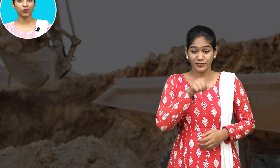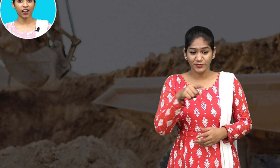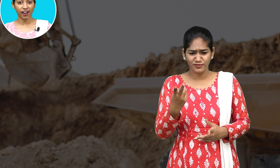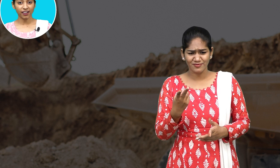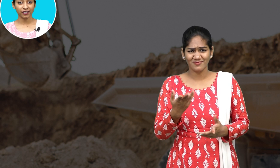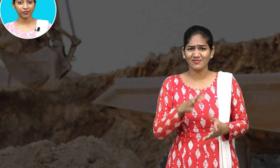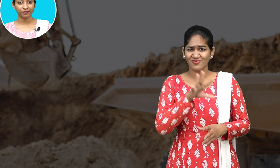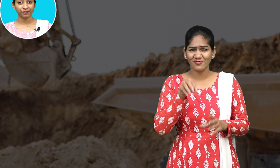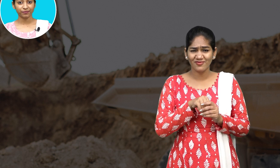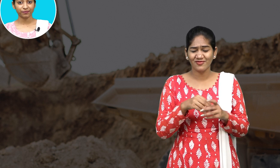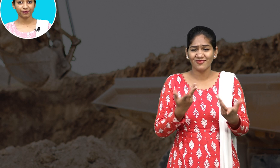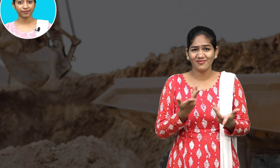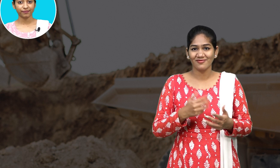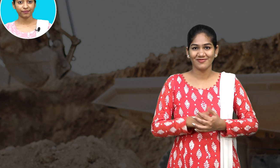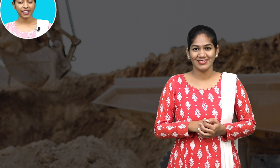These two are